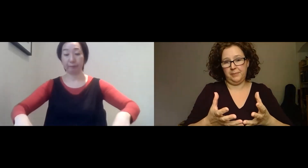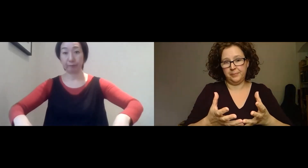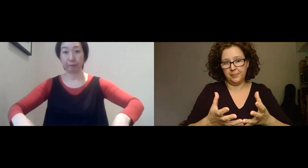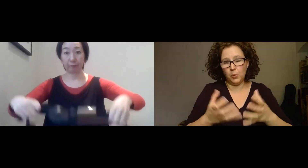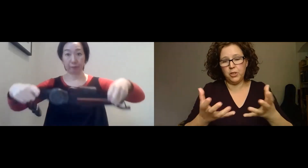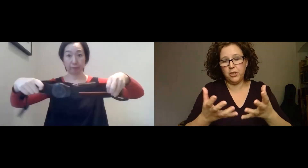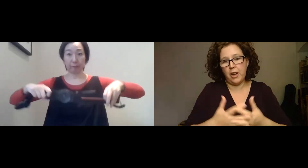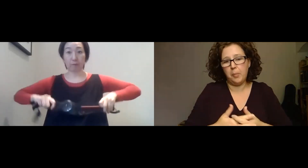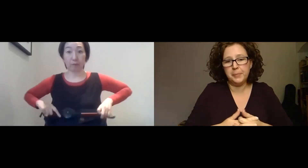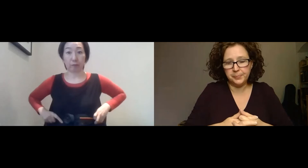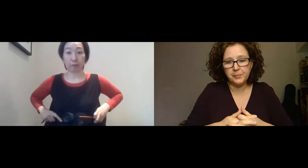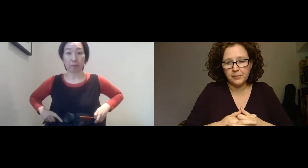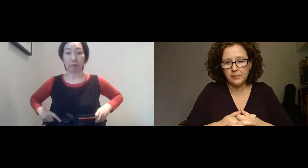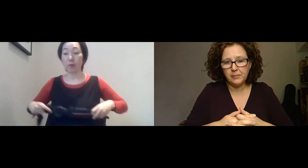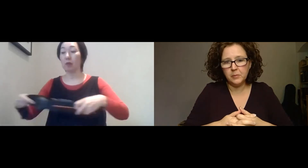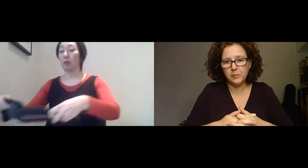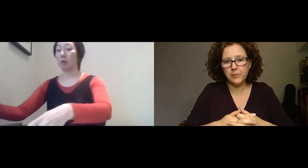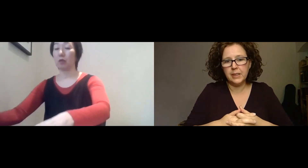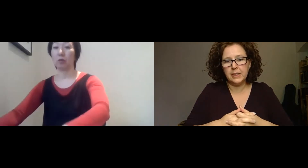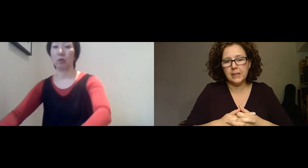belt, a Woodger strap.